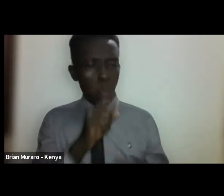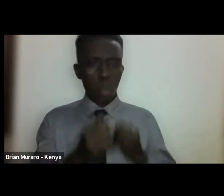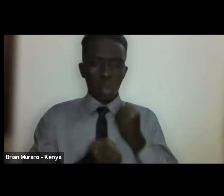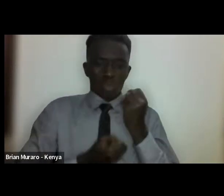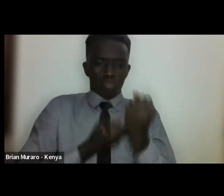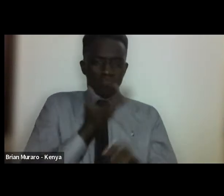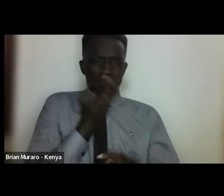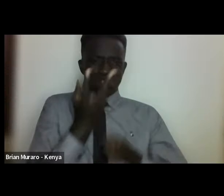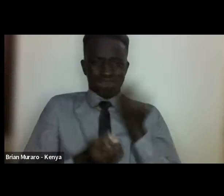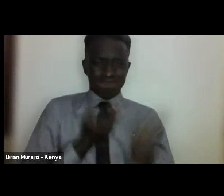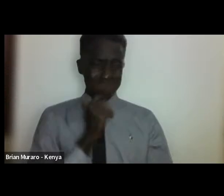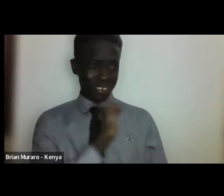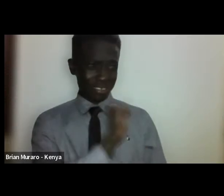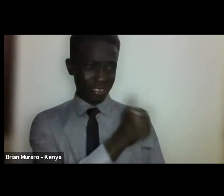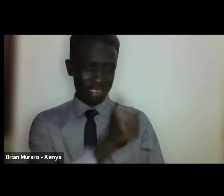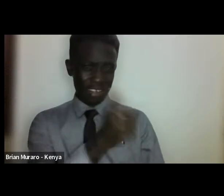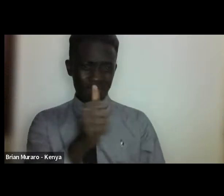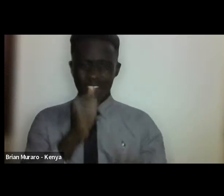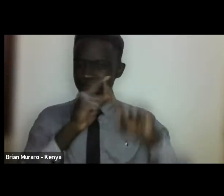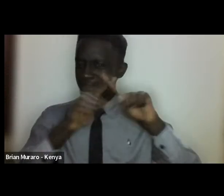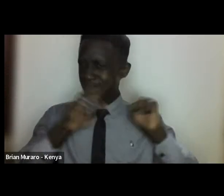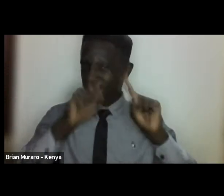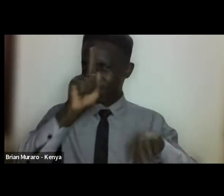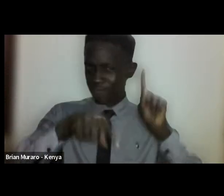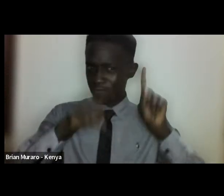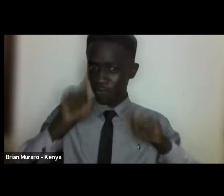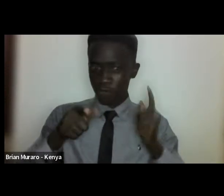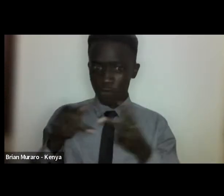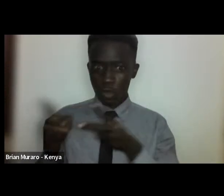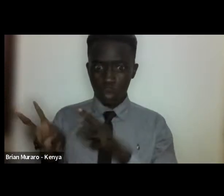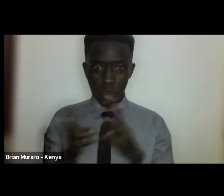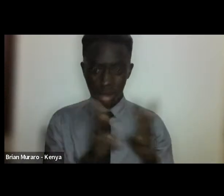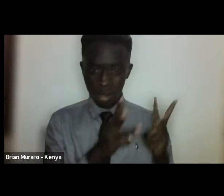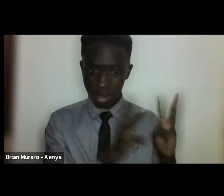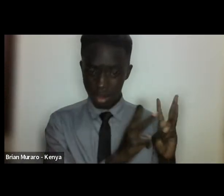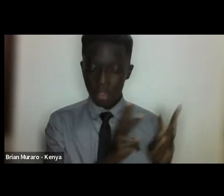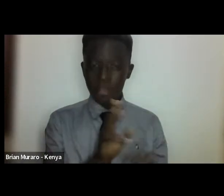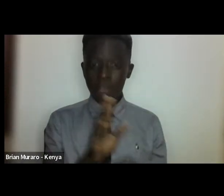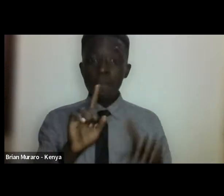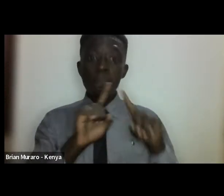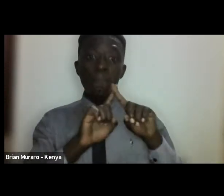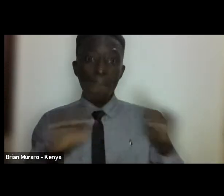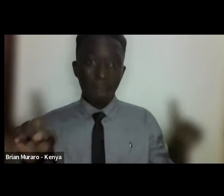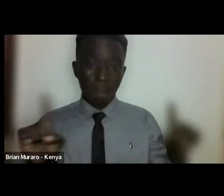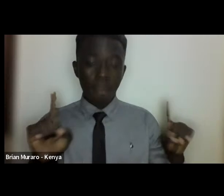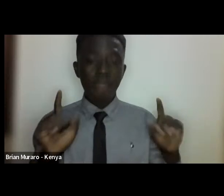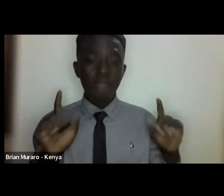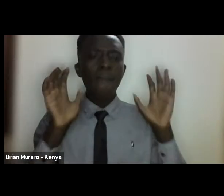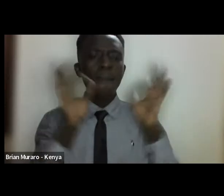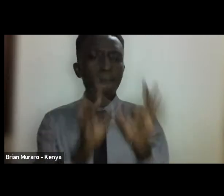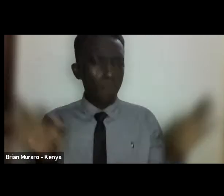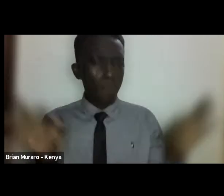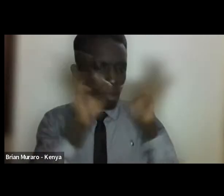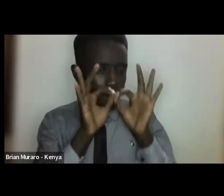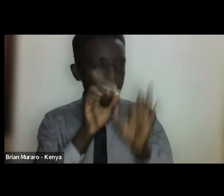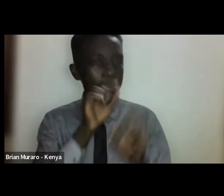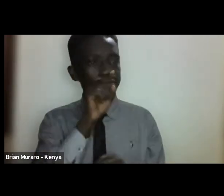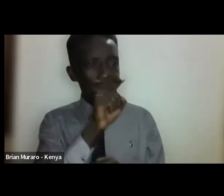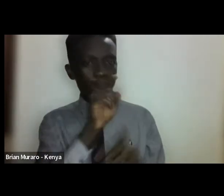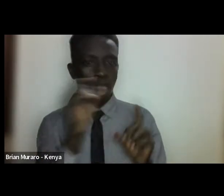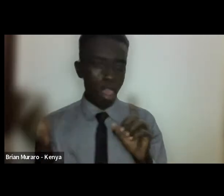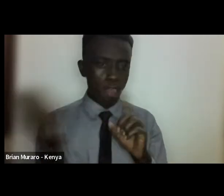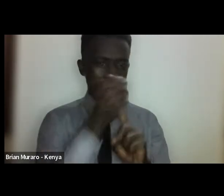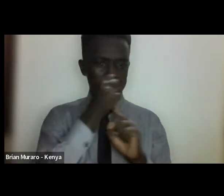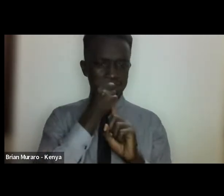ways. And also, more importantly, to acquire knowledge in diverse